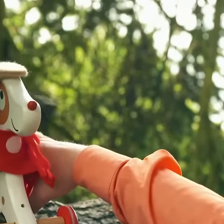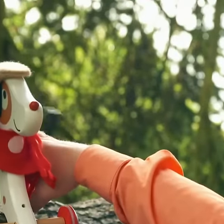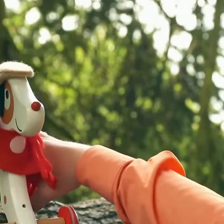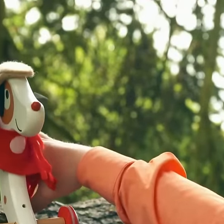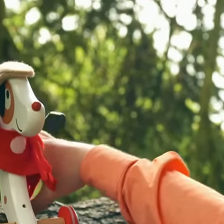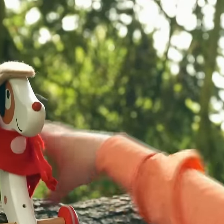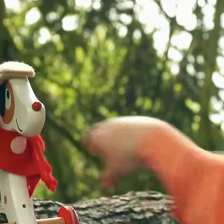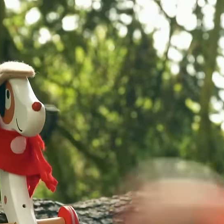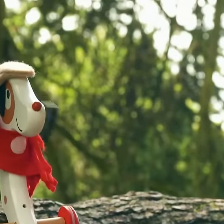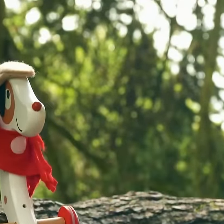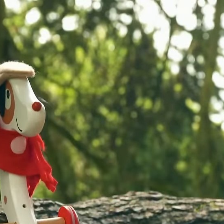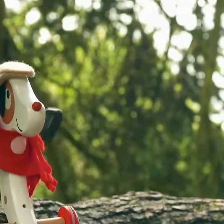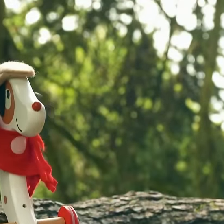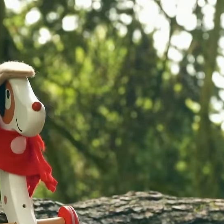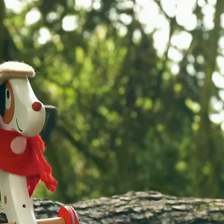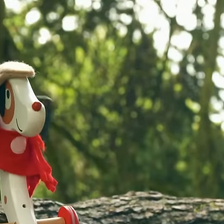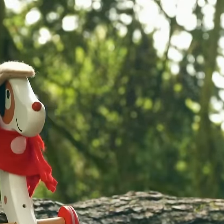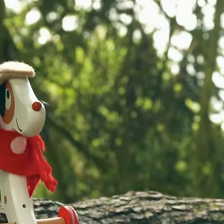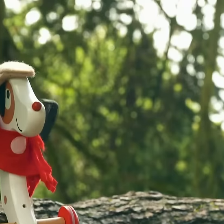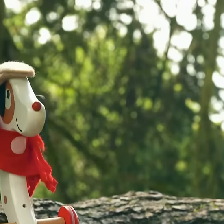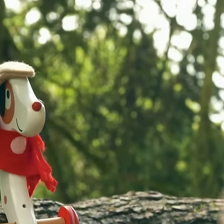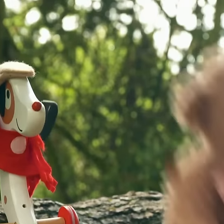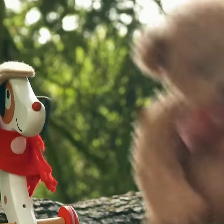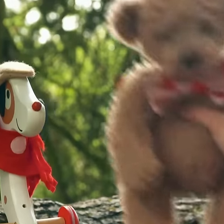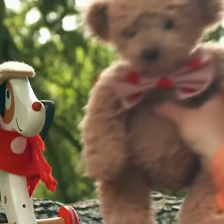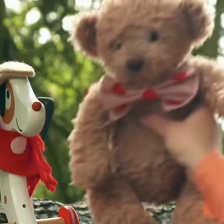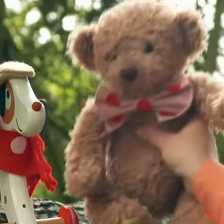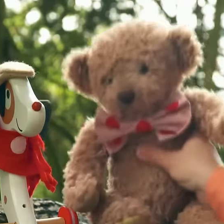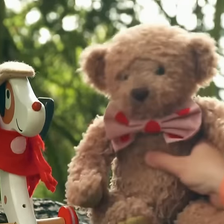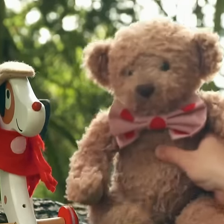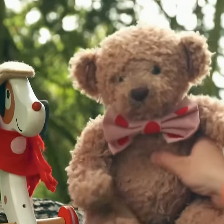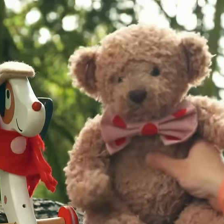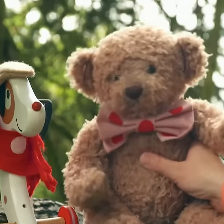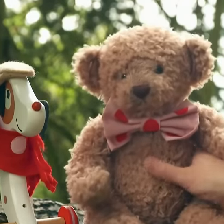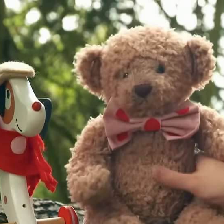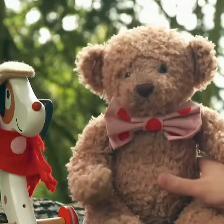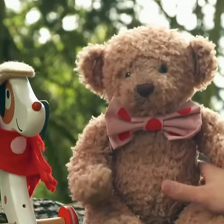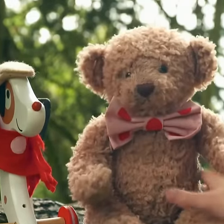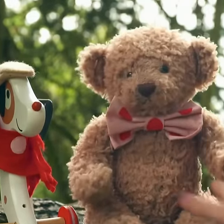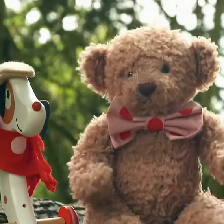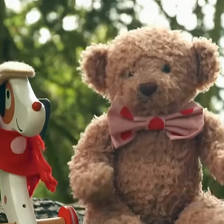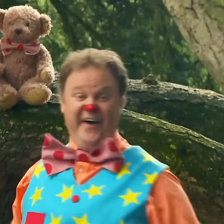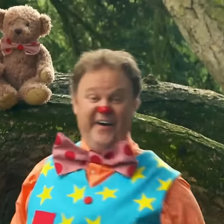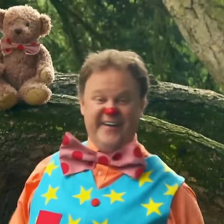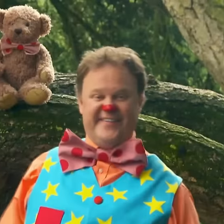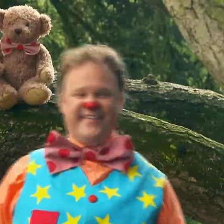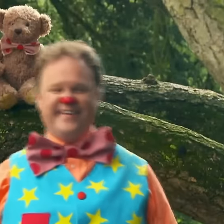Before we go, please could you show us the sign for hide and seek? Of course!